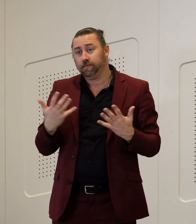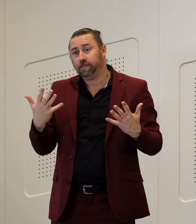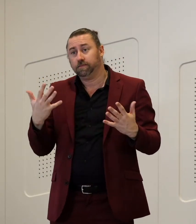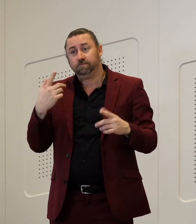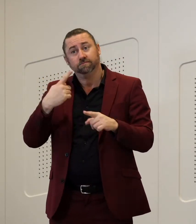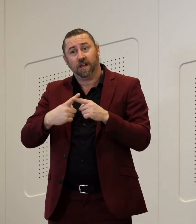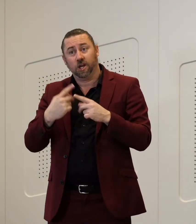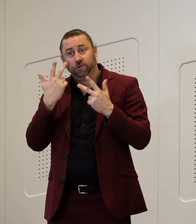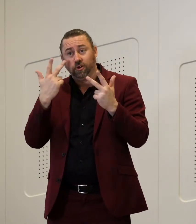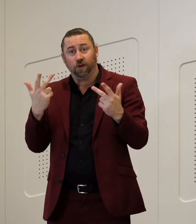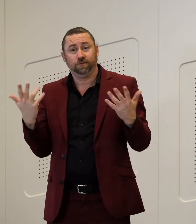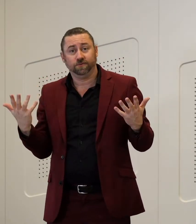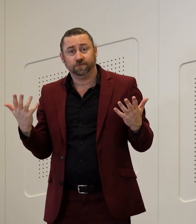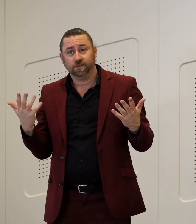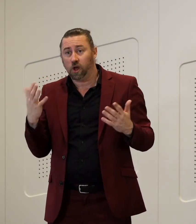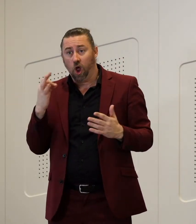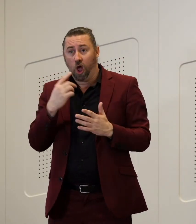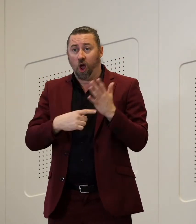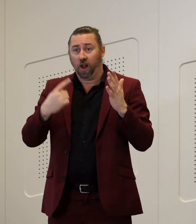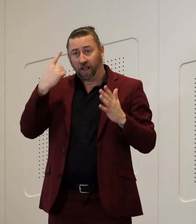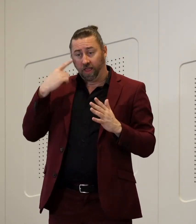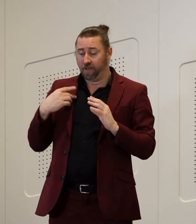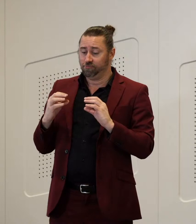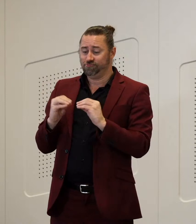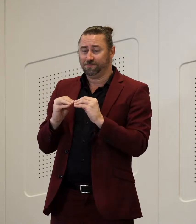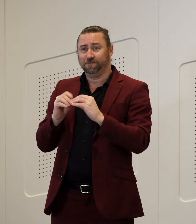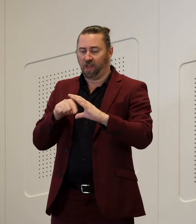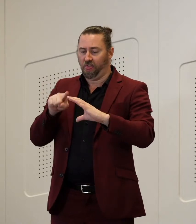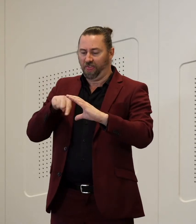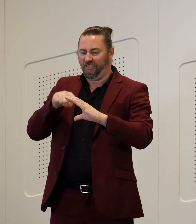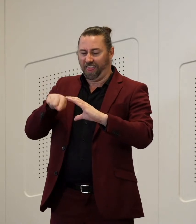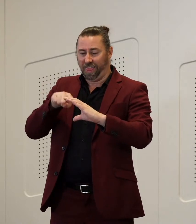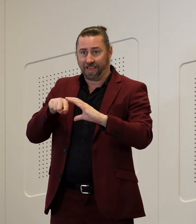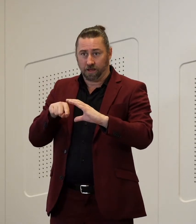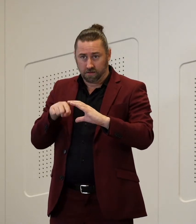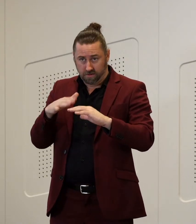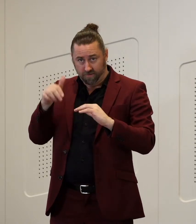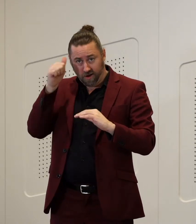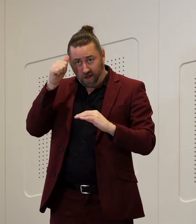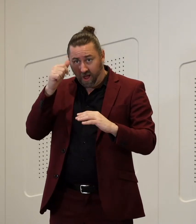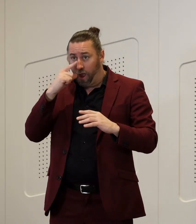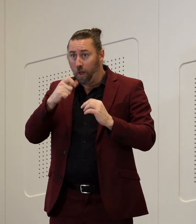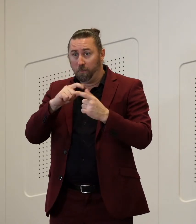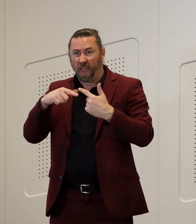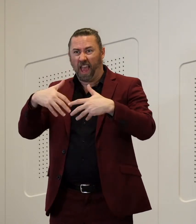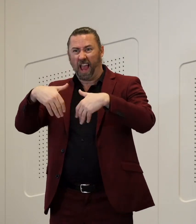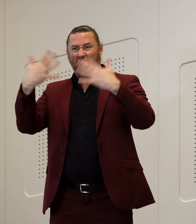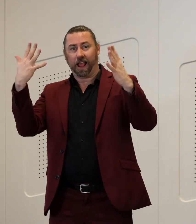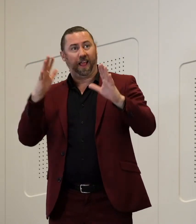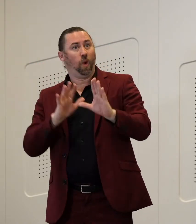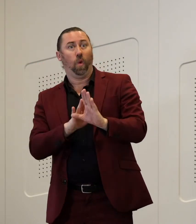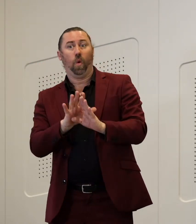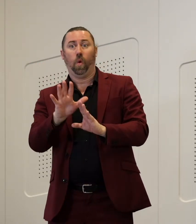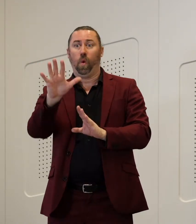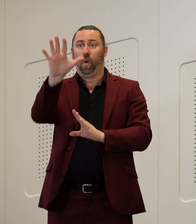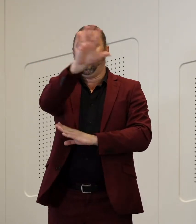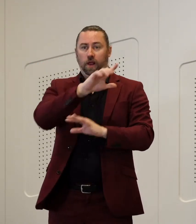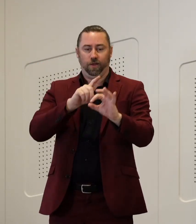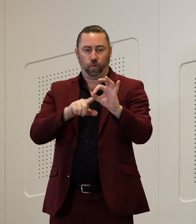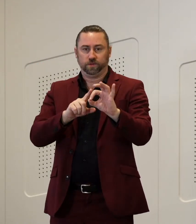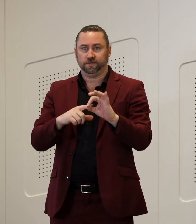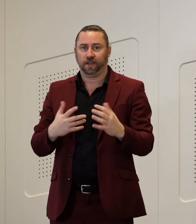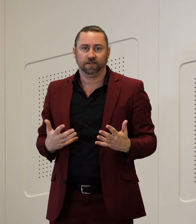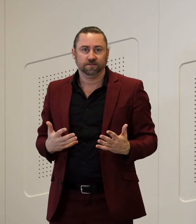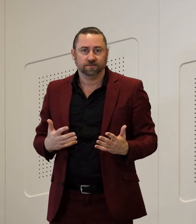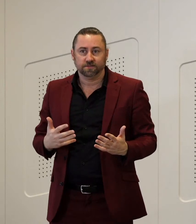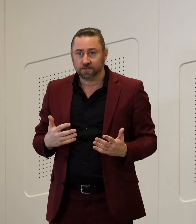a problem just for South East Queensland. At any point we can end up someone who has this